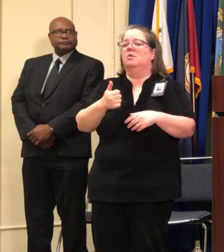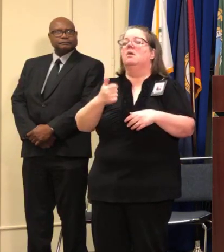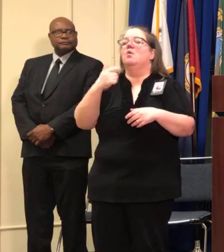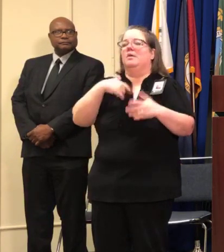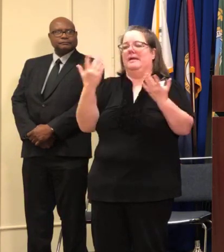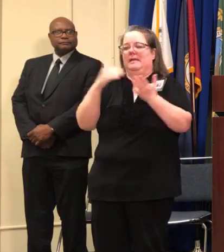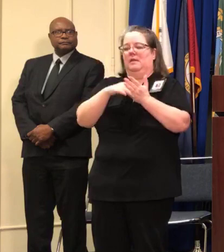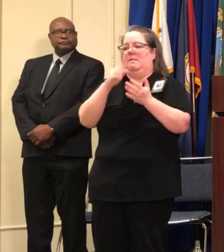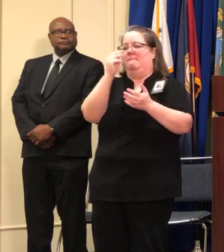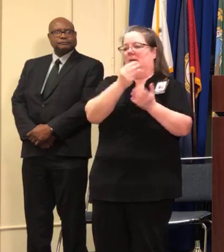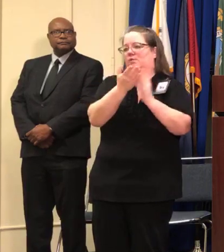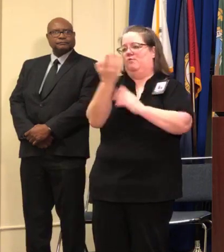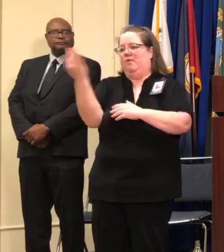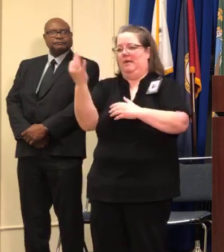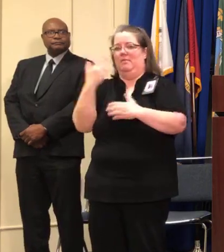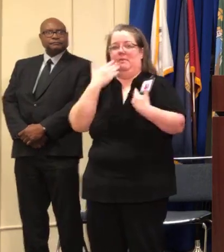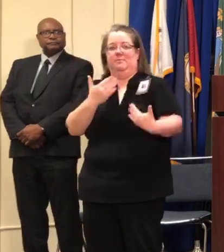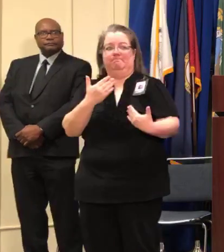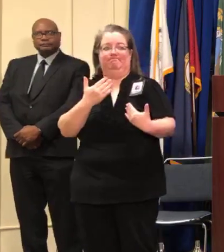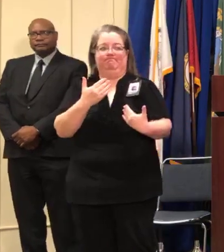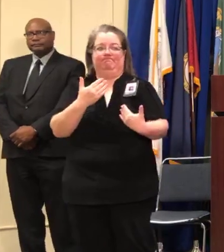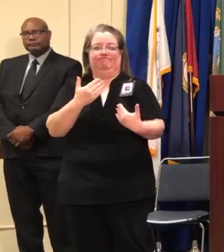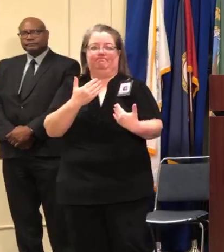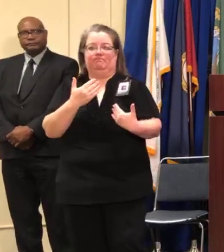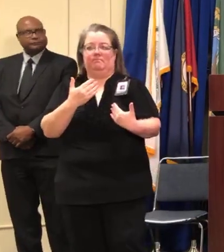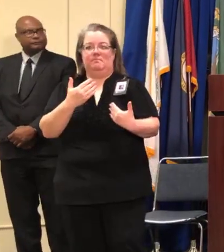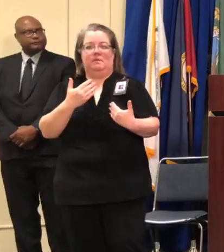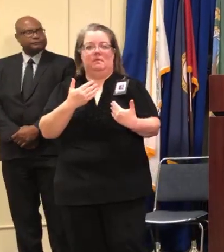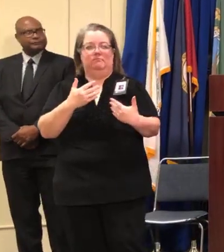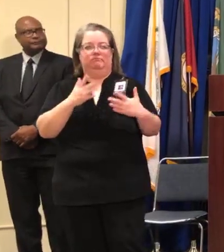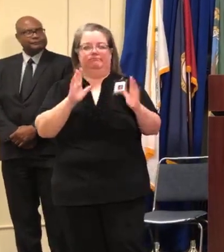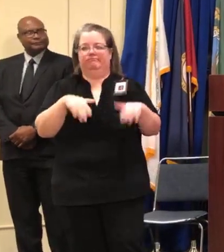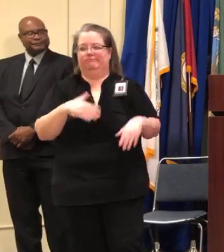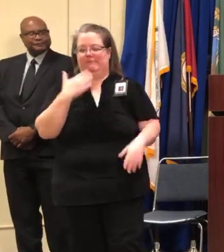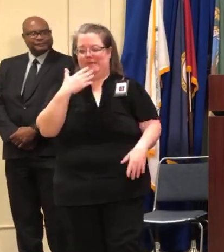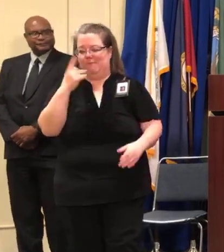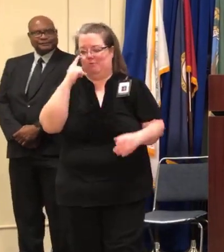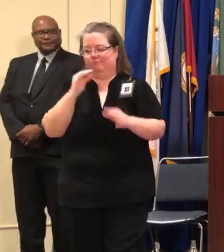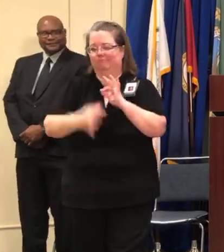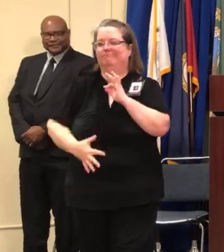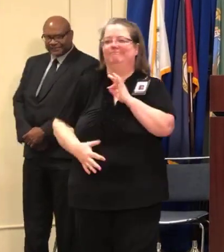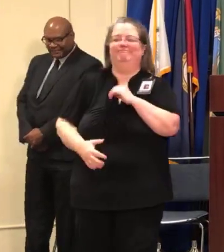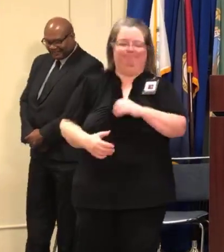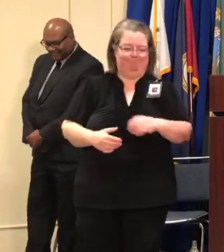Friday. Thank you. Thank you for being our sign language